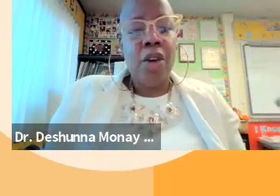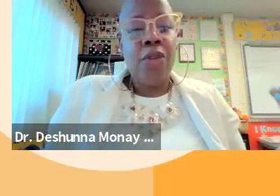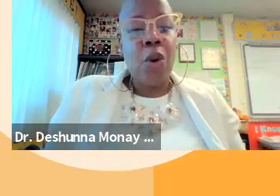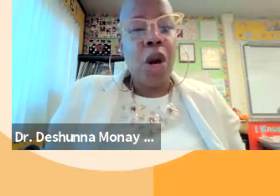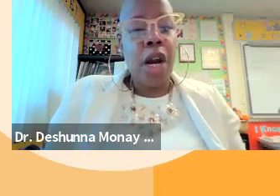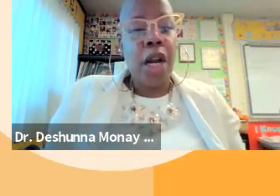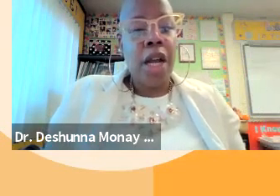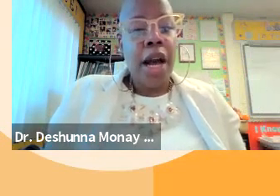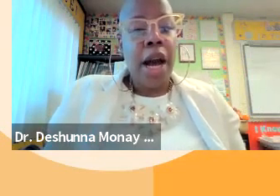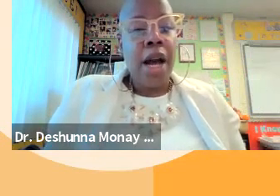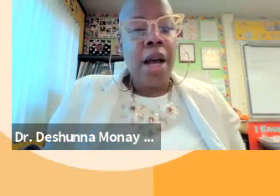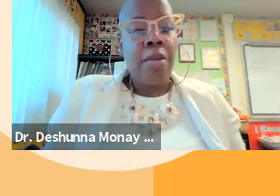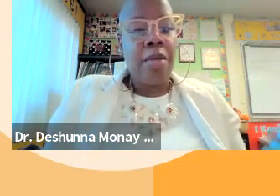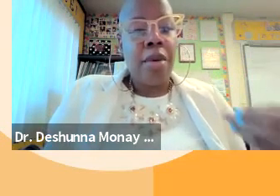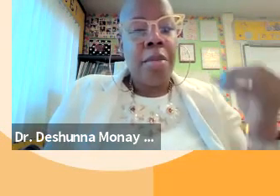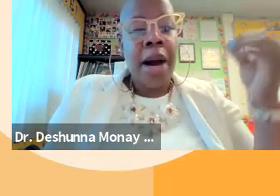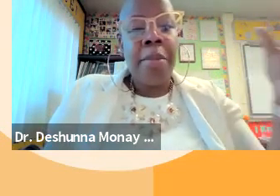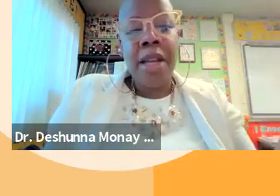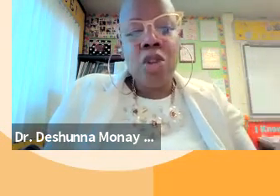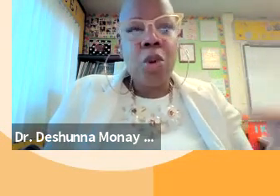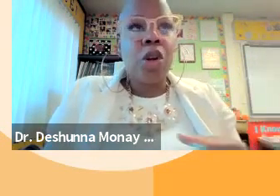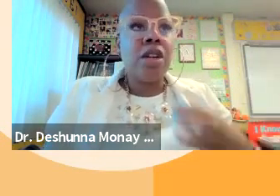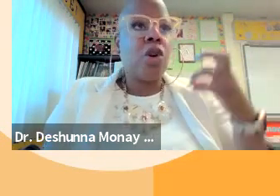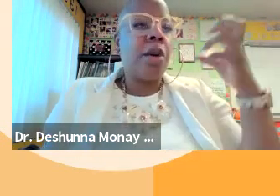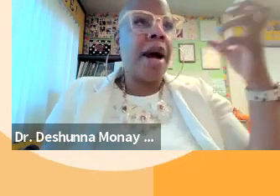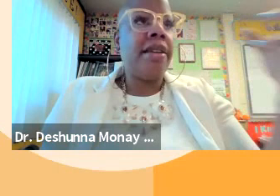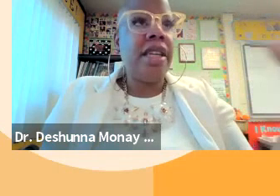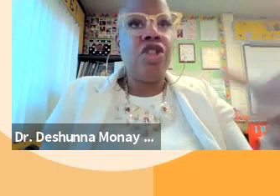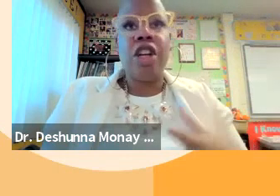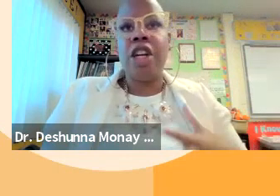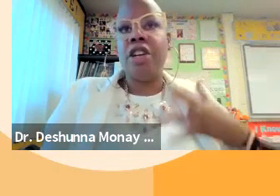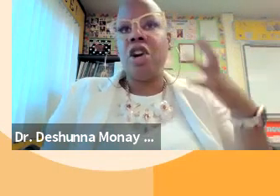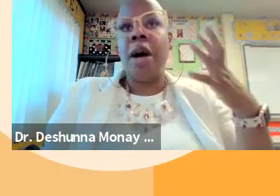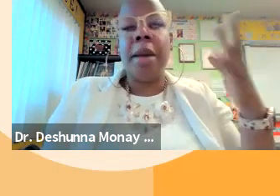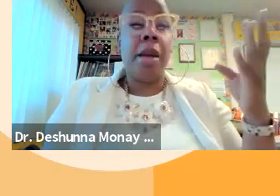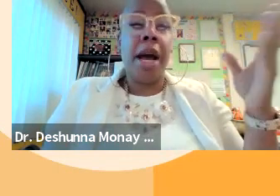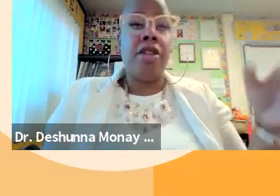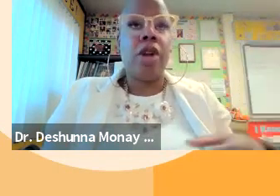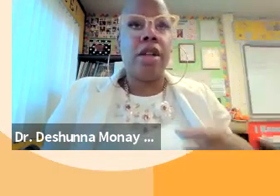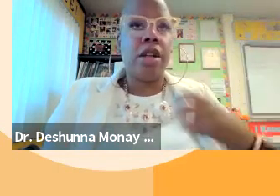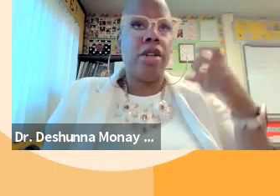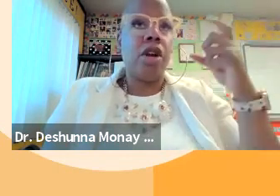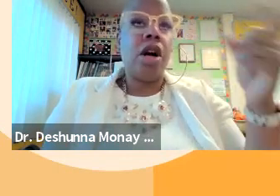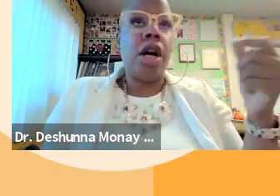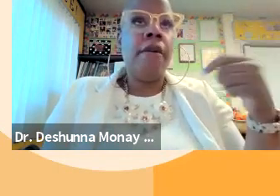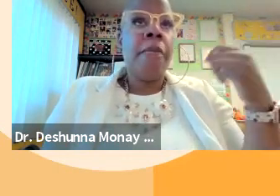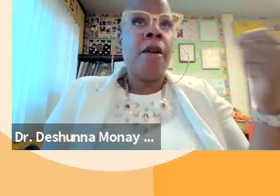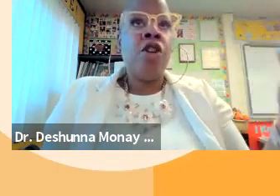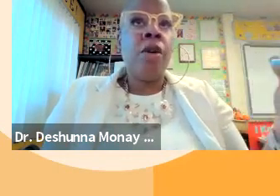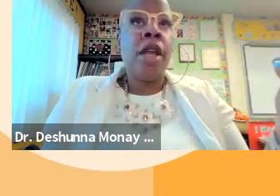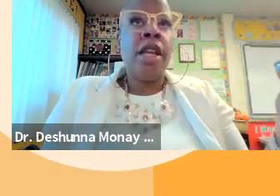expect for my mentors or my teachers, my instructors,